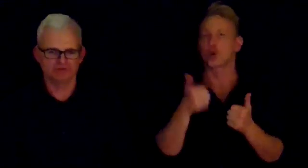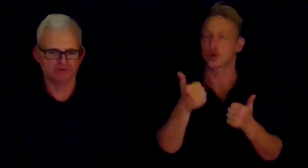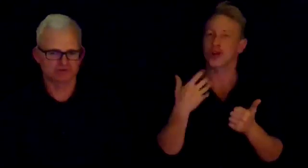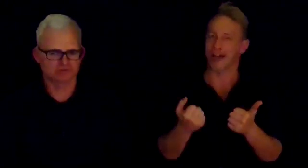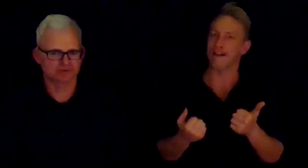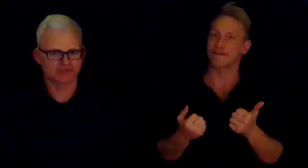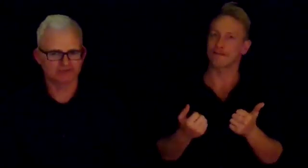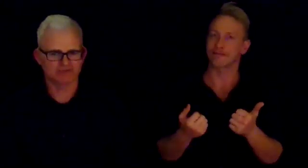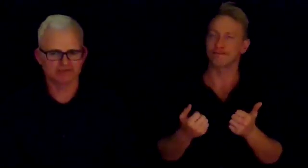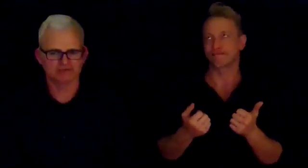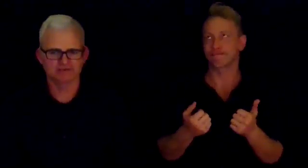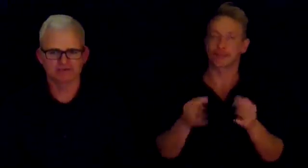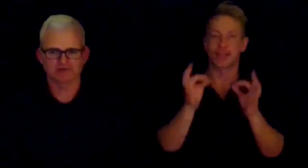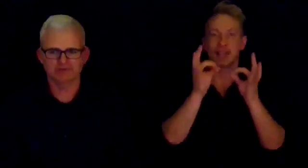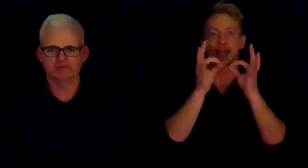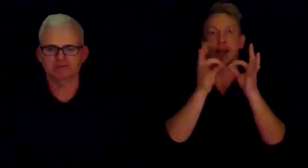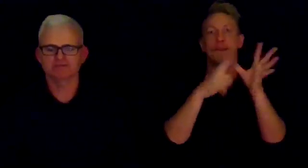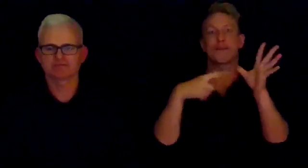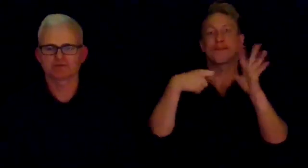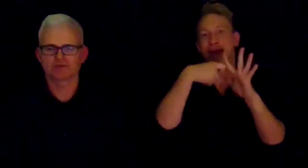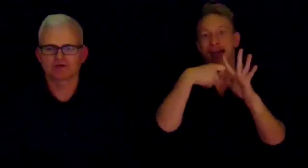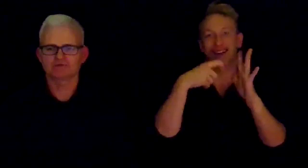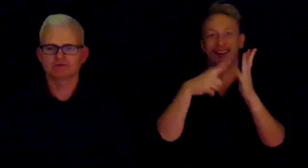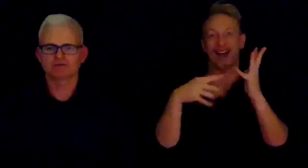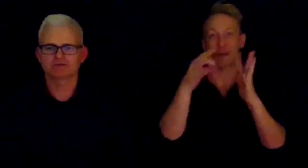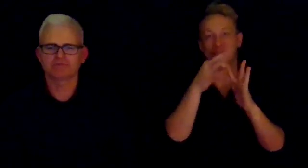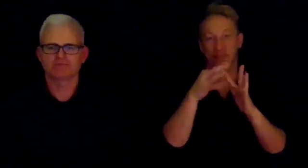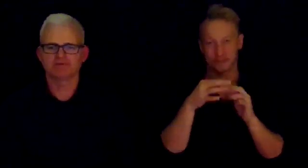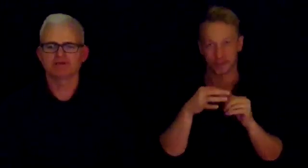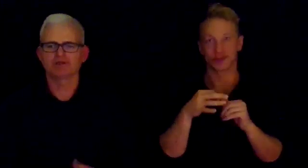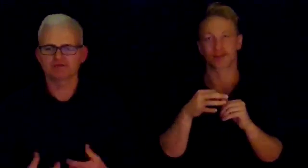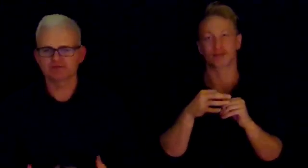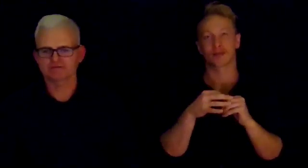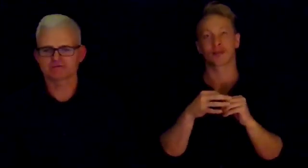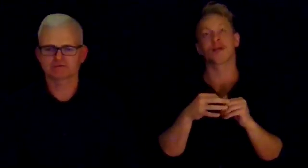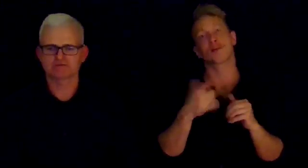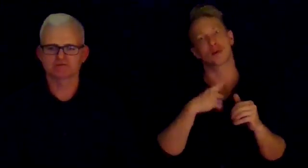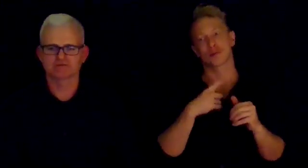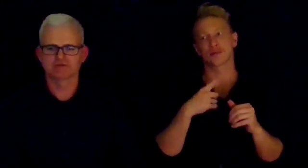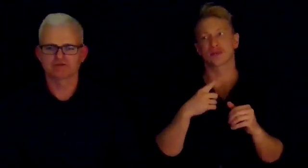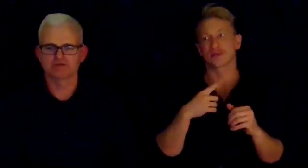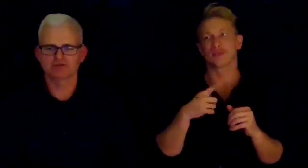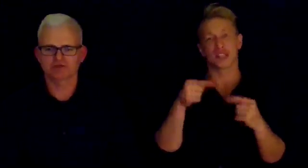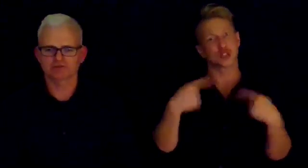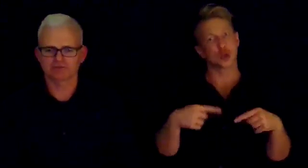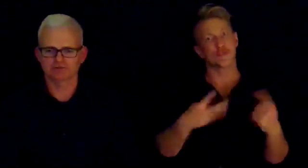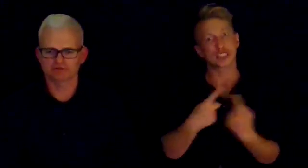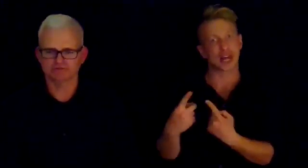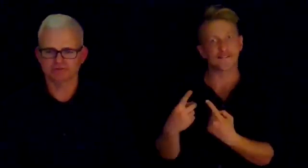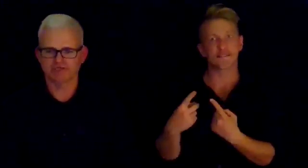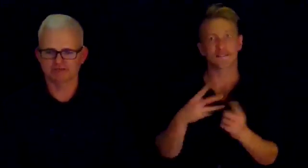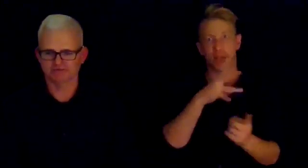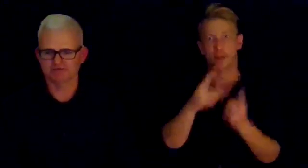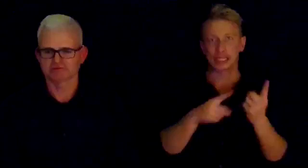get through the planning meeting comfortably without, you know, feeling nervous, and continue that